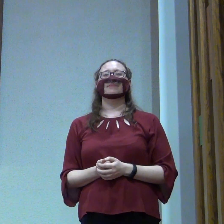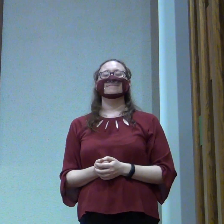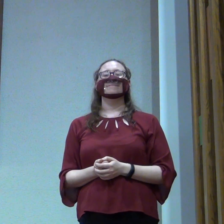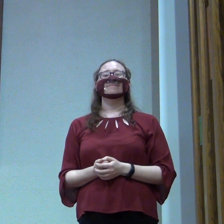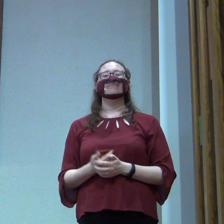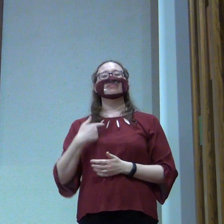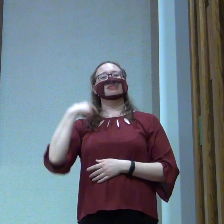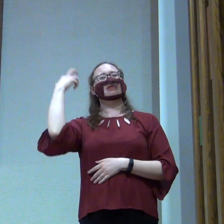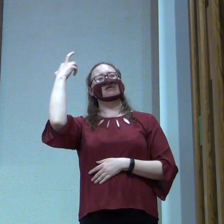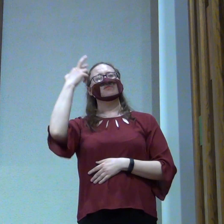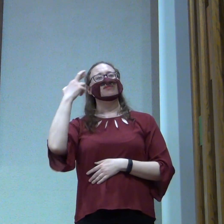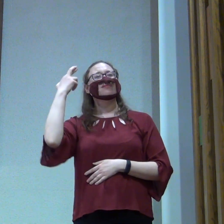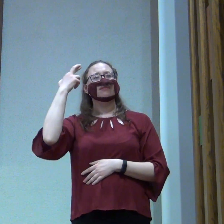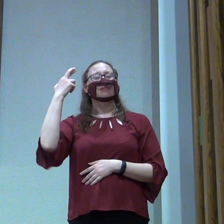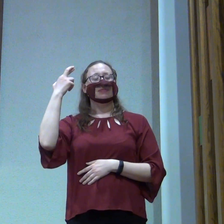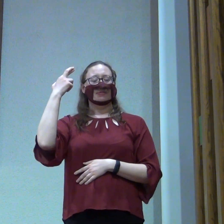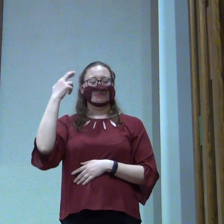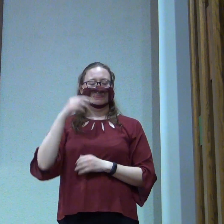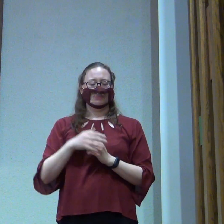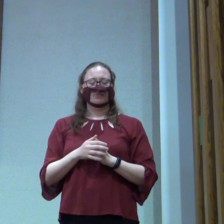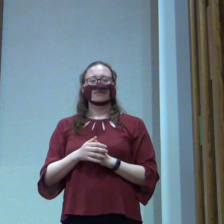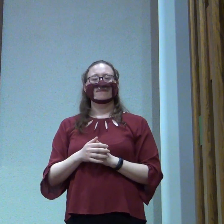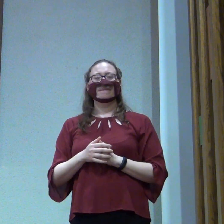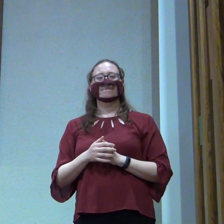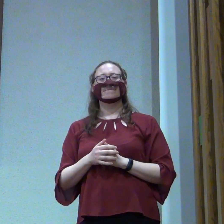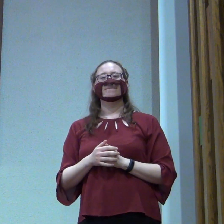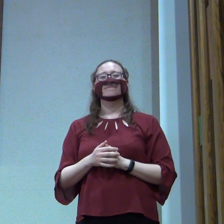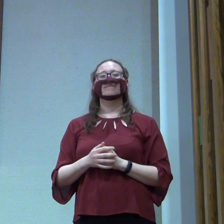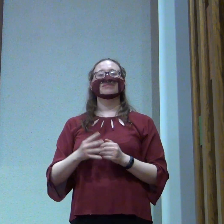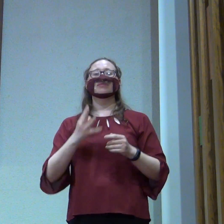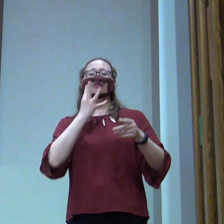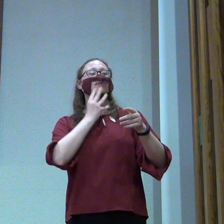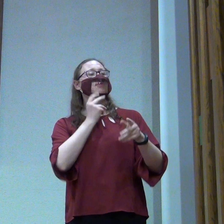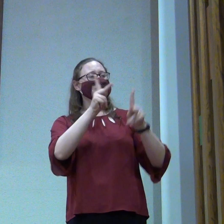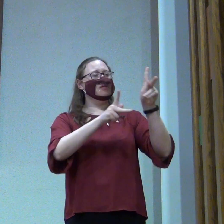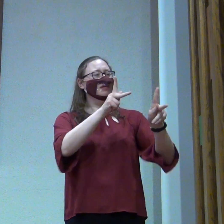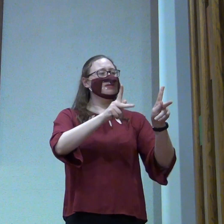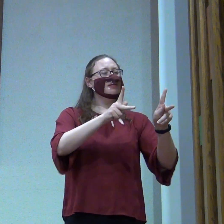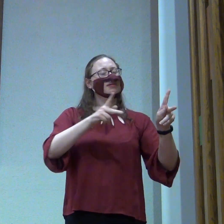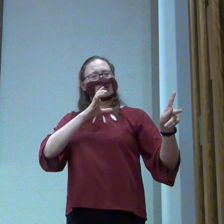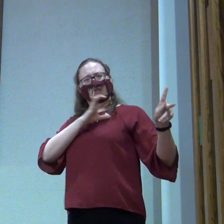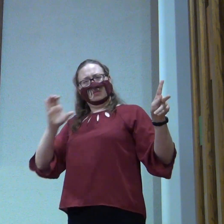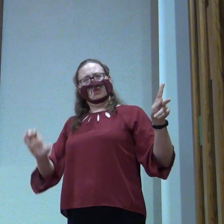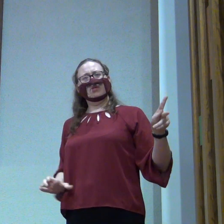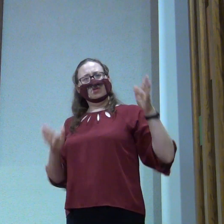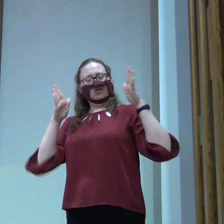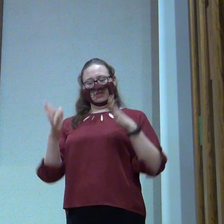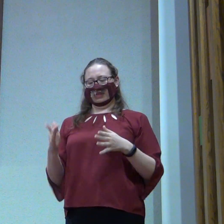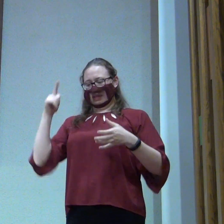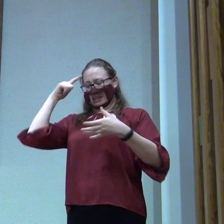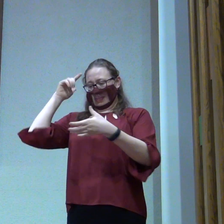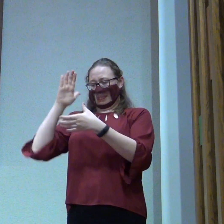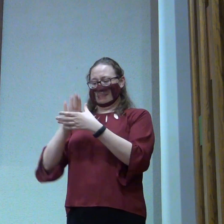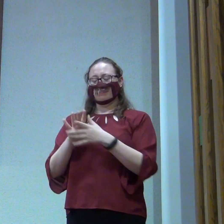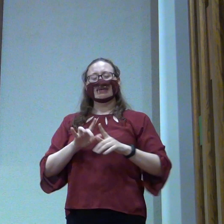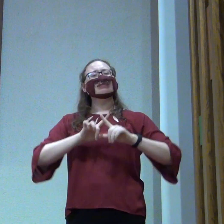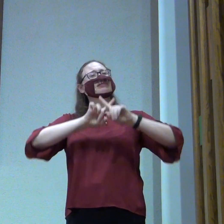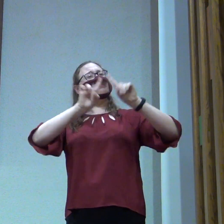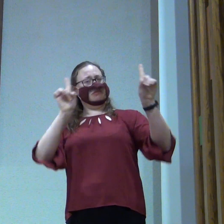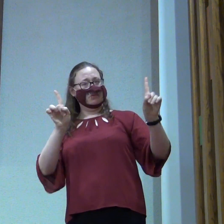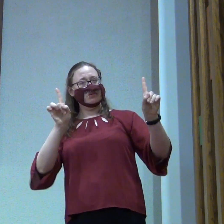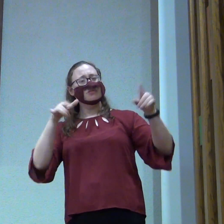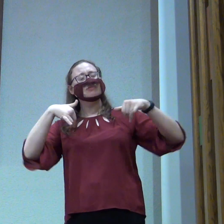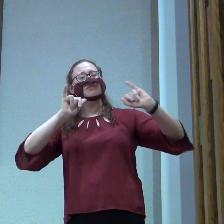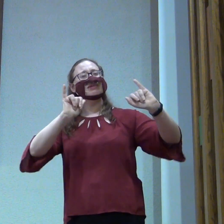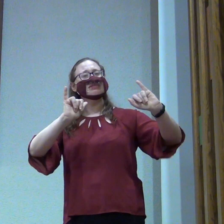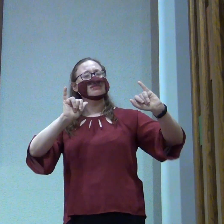And I know that we don't share the faith of the Jewish people. We consider them